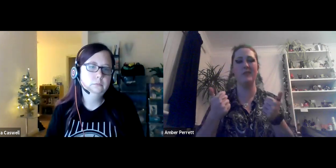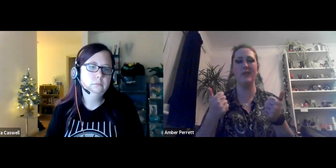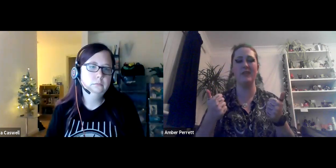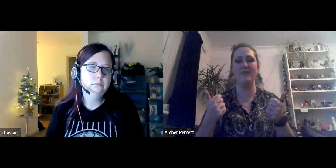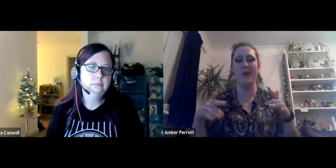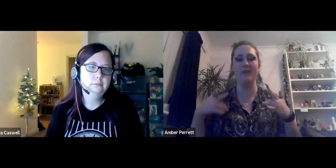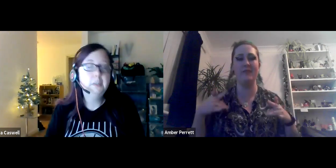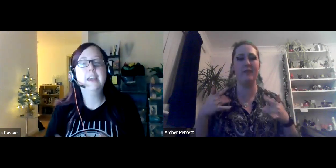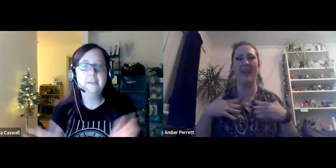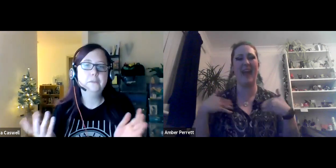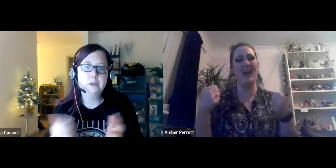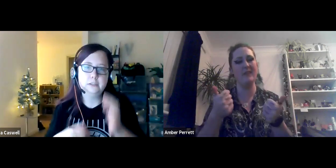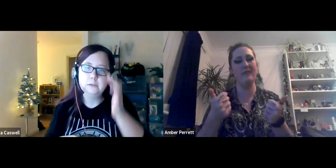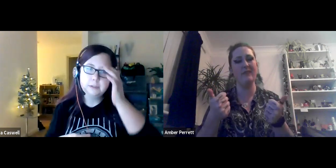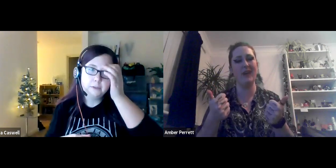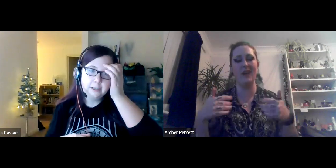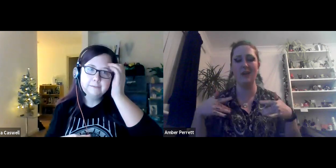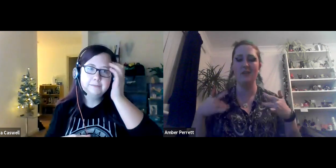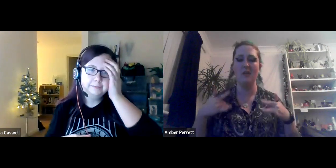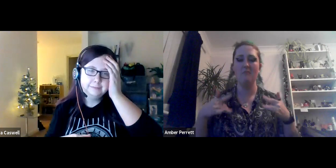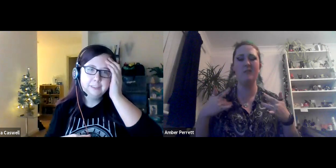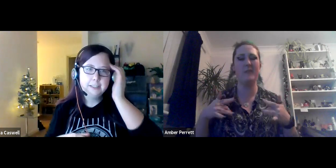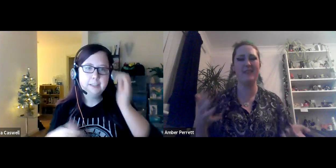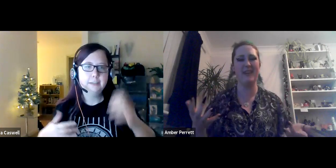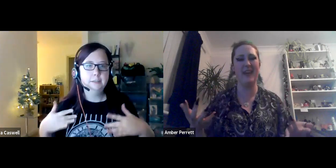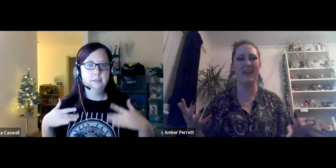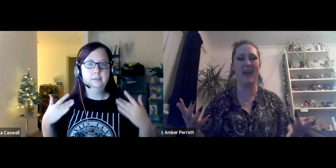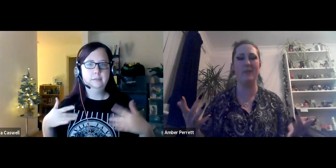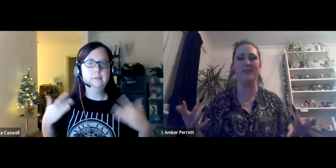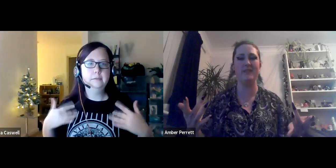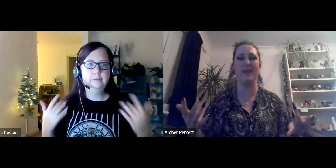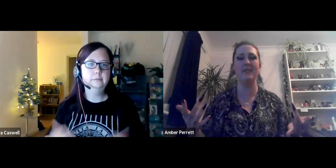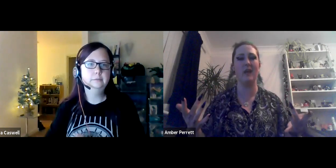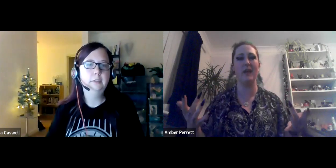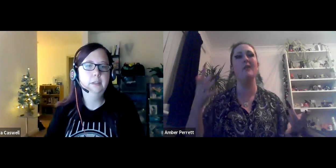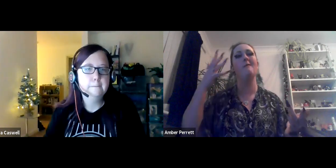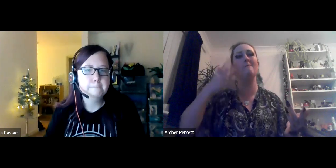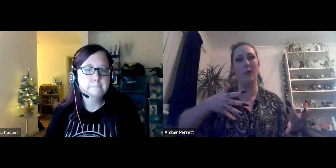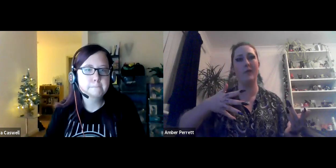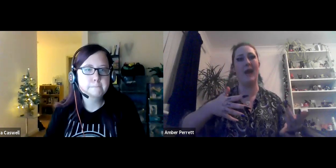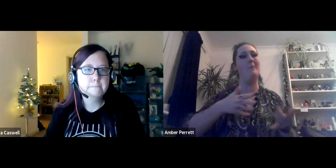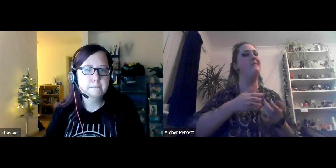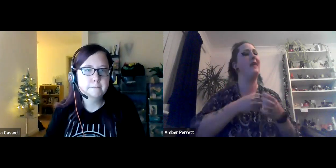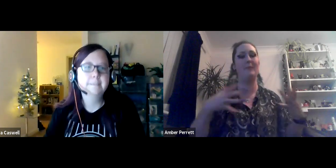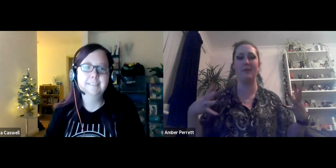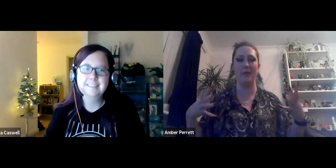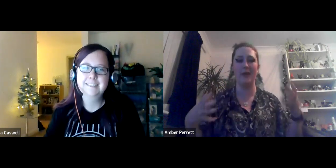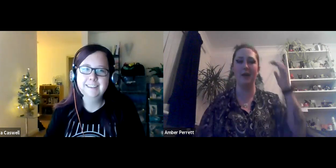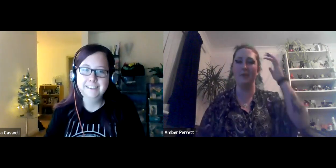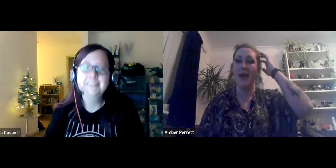it different ways, if you wanted to do it differently. I suppose that's the key to languages, isn't it? It's like vocab, fill up your vocab, and